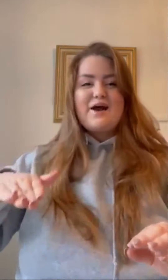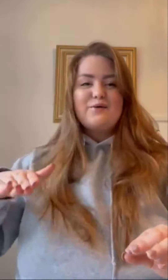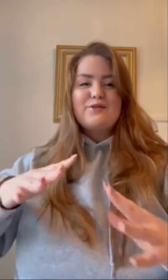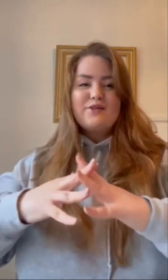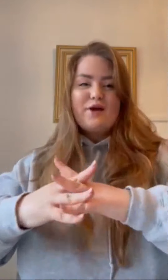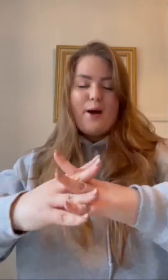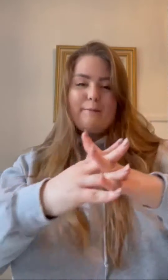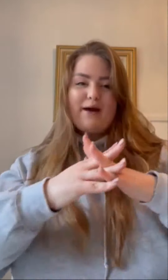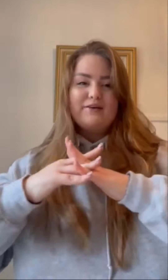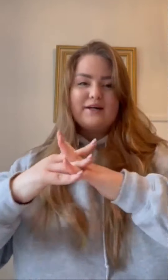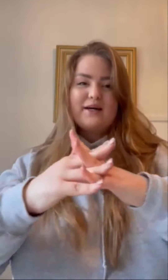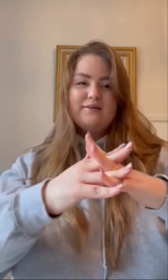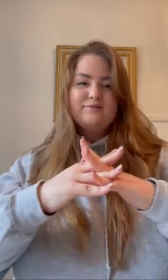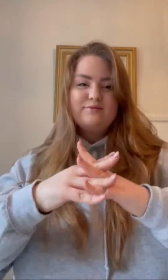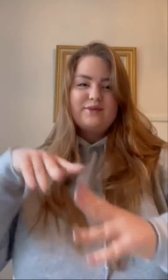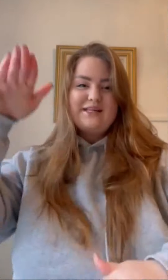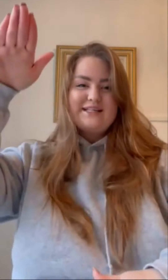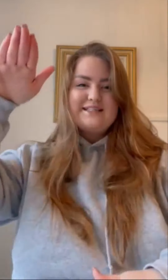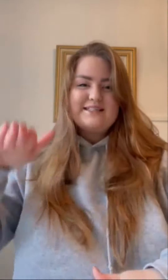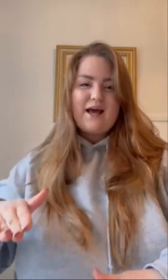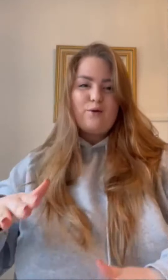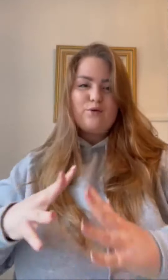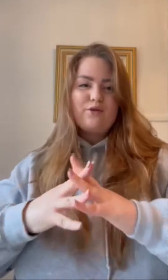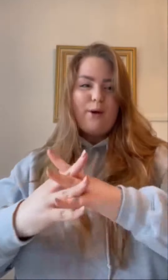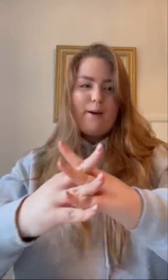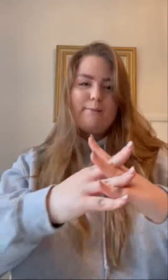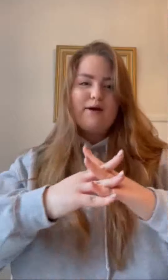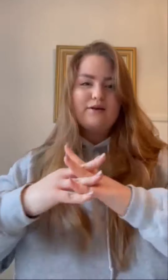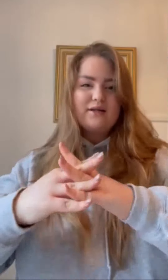South America, South America,